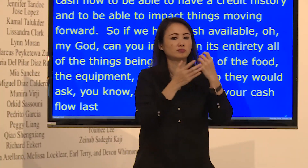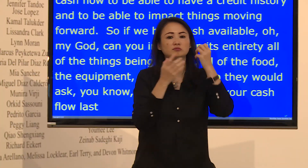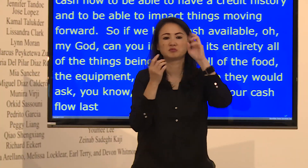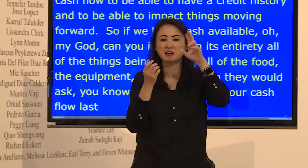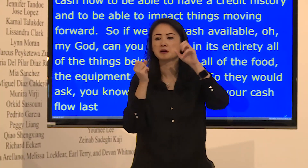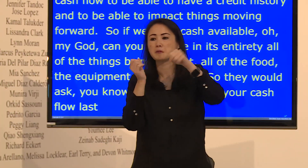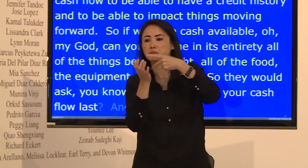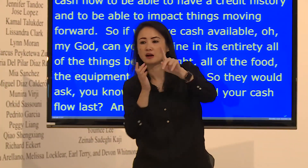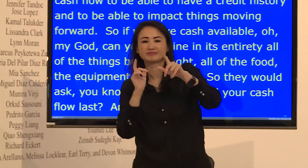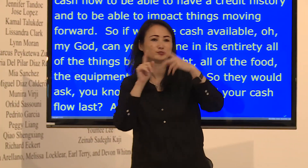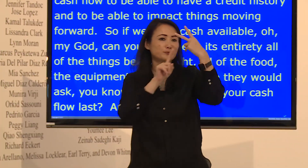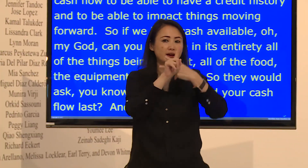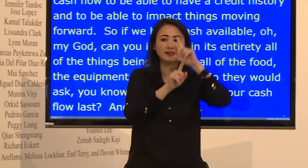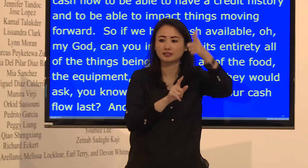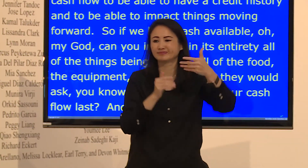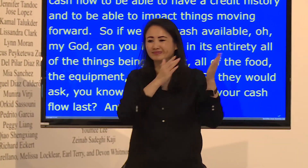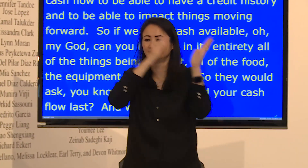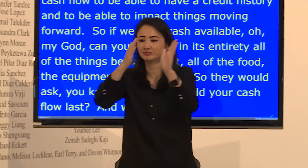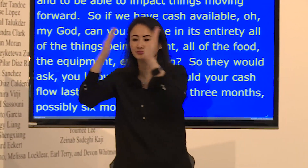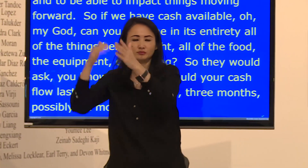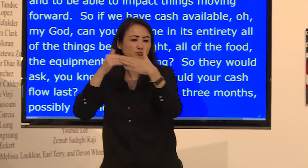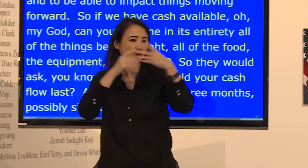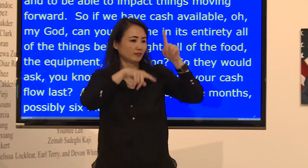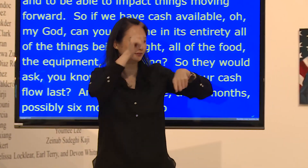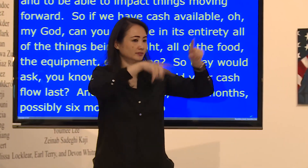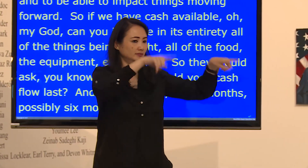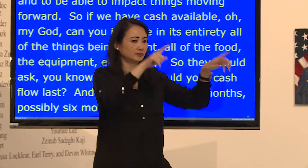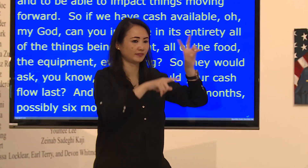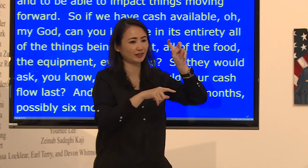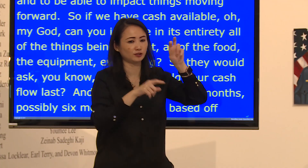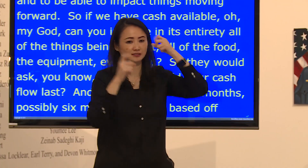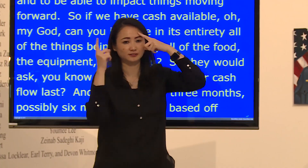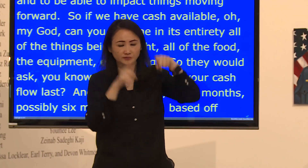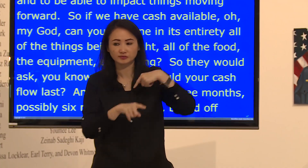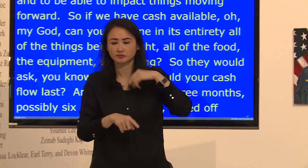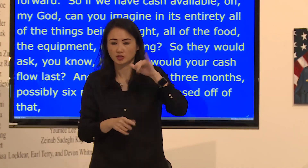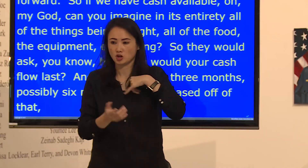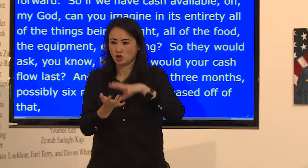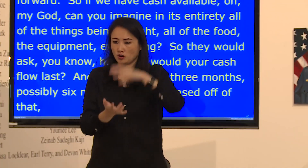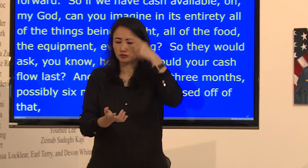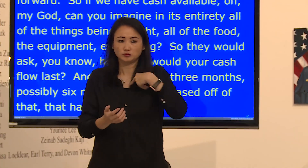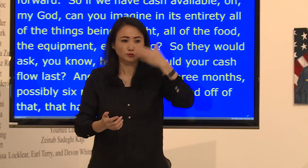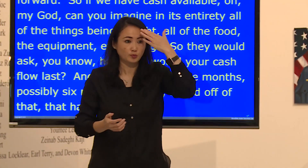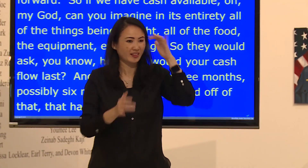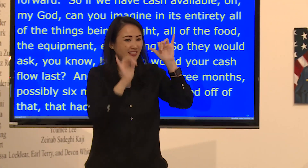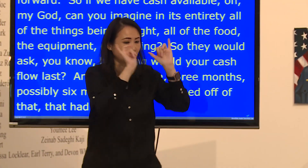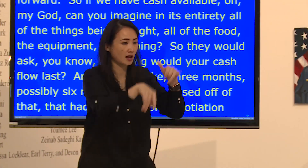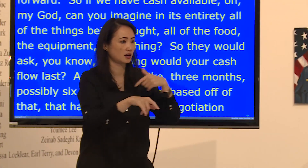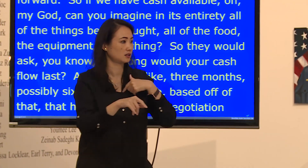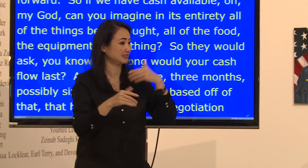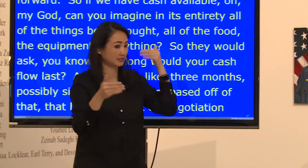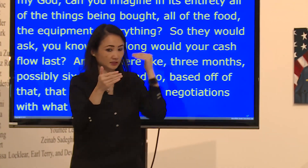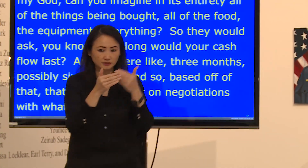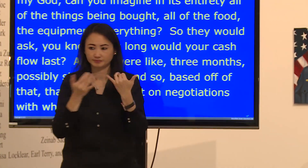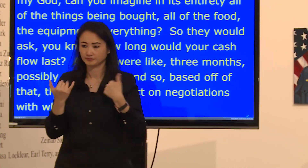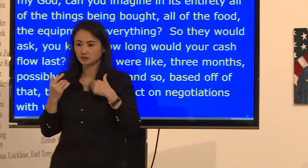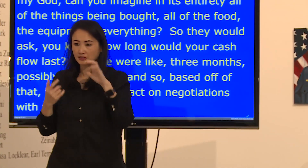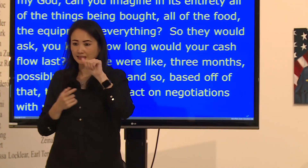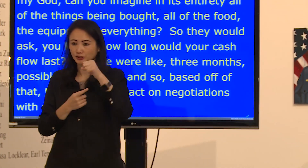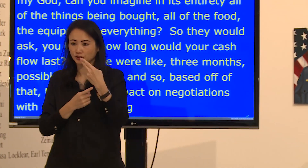so based off of that had an impact on the negotiation of what was coming down the pipeline with our vendors as well as renters. So